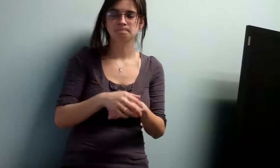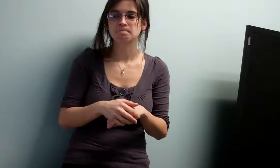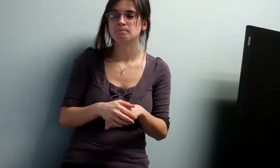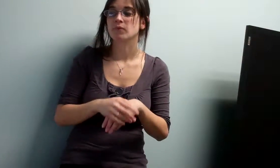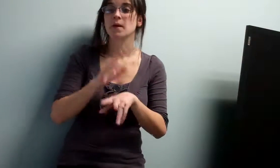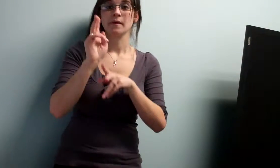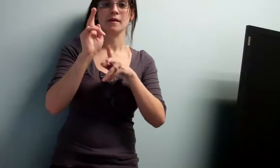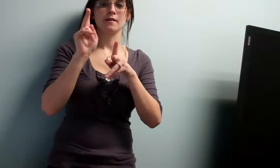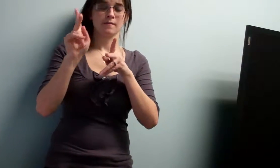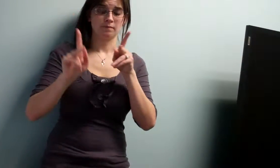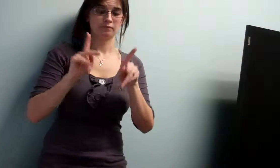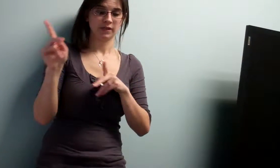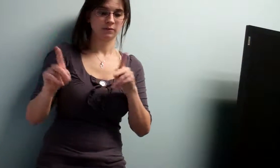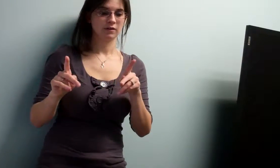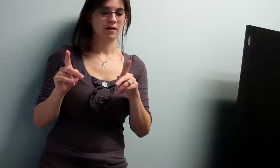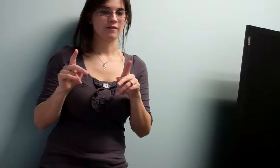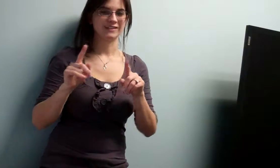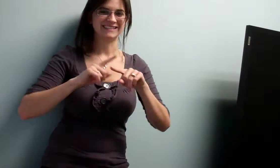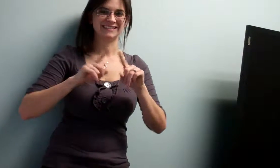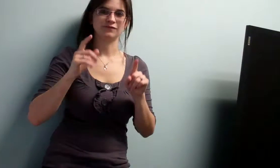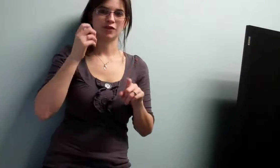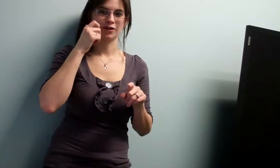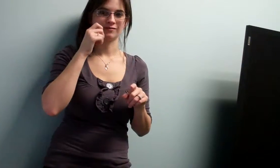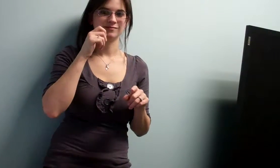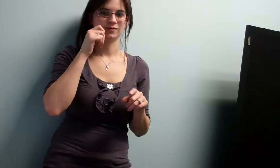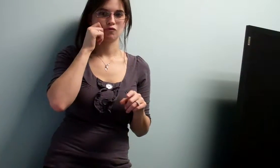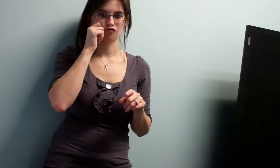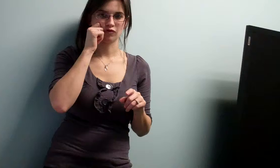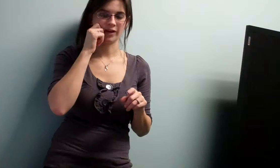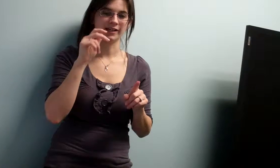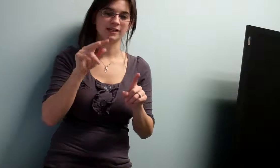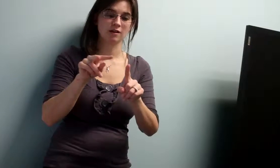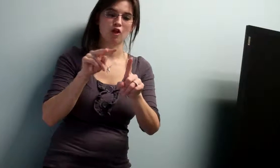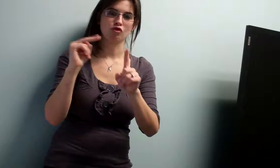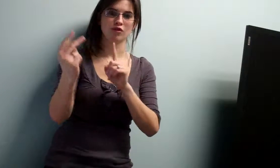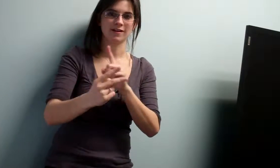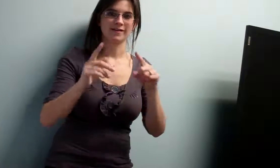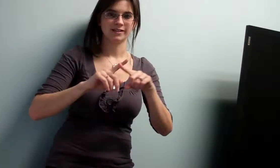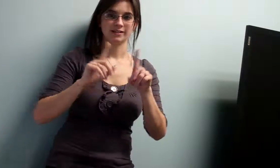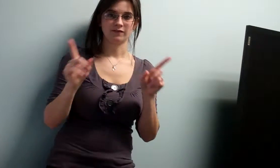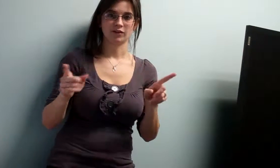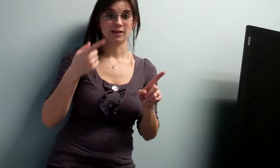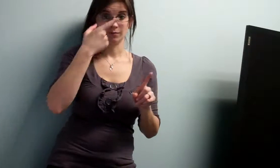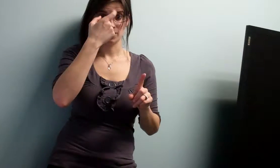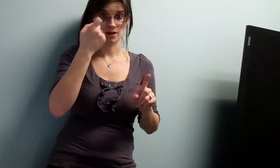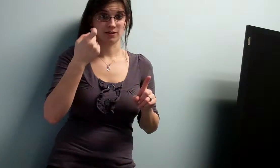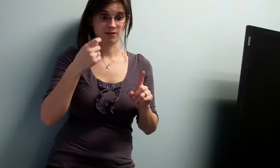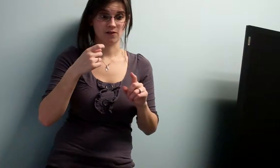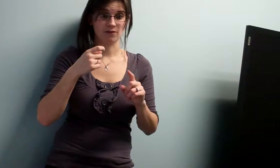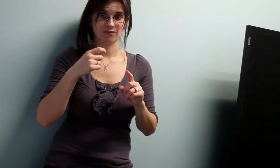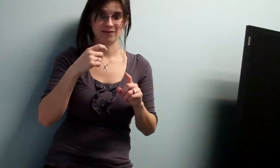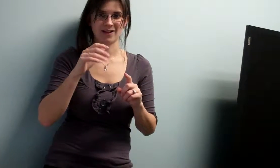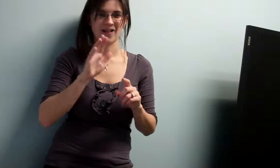race perceive things differently based on their backgrounds, and that was a new insight. Anything else that,